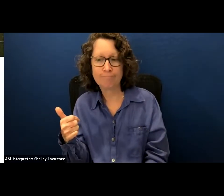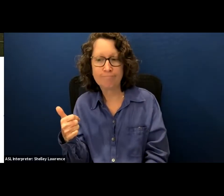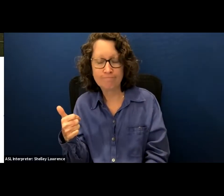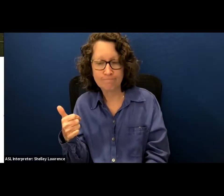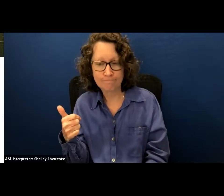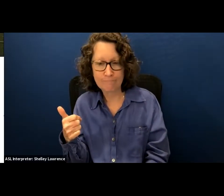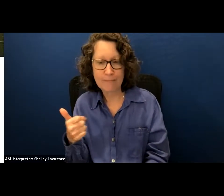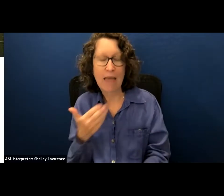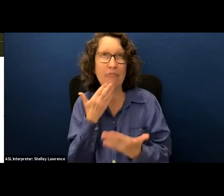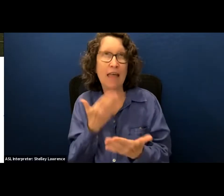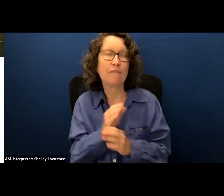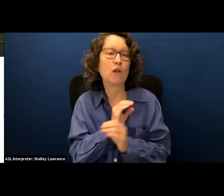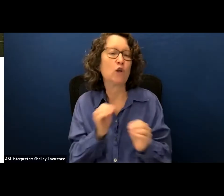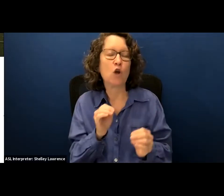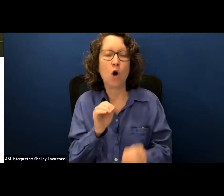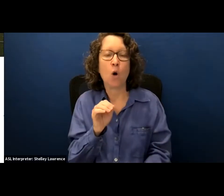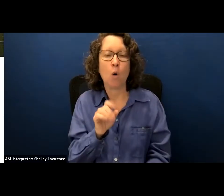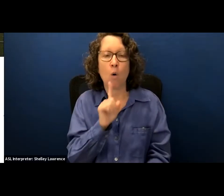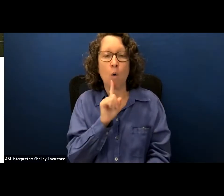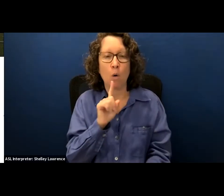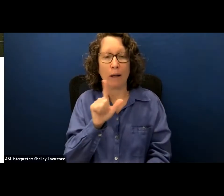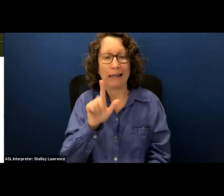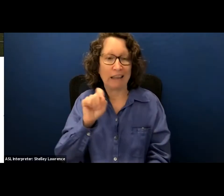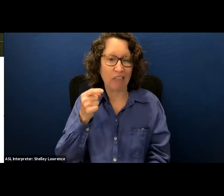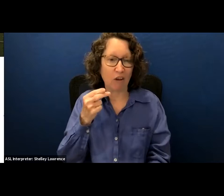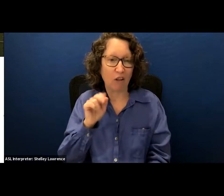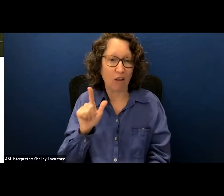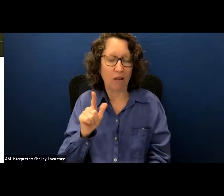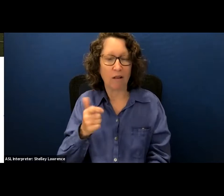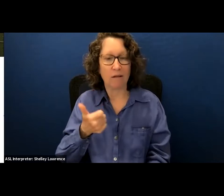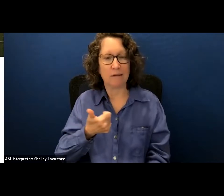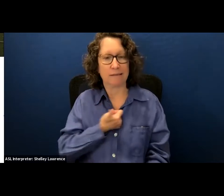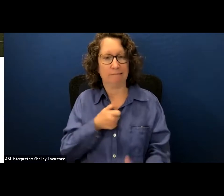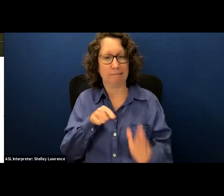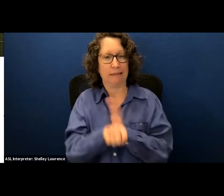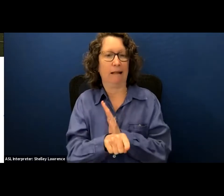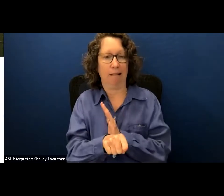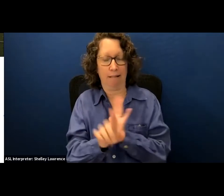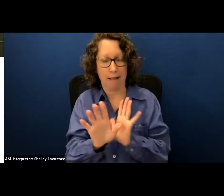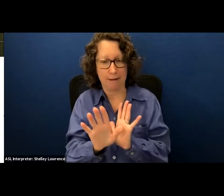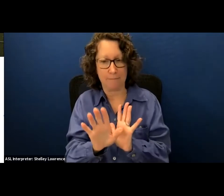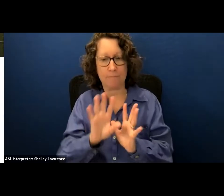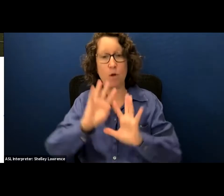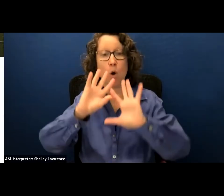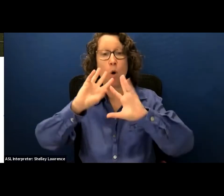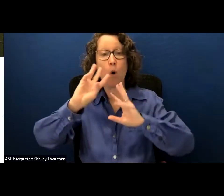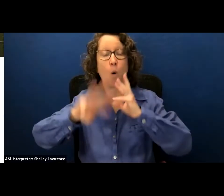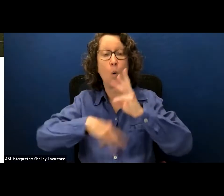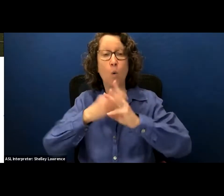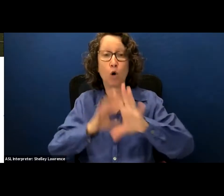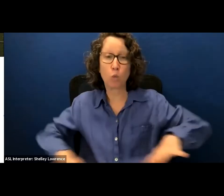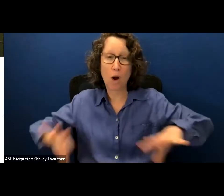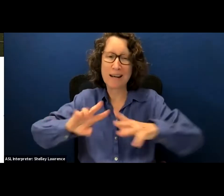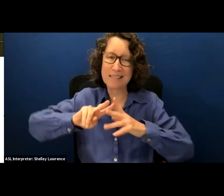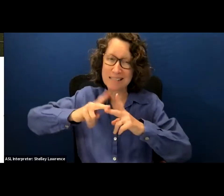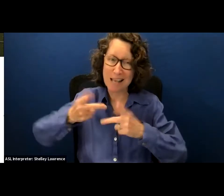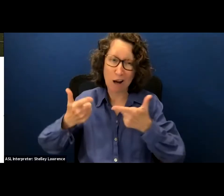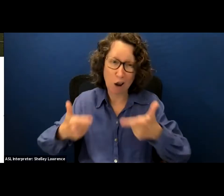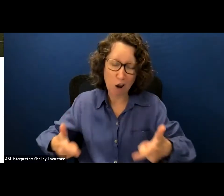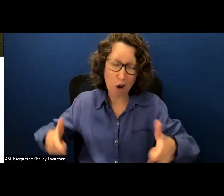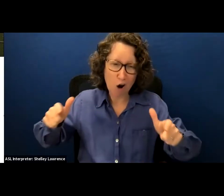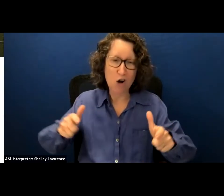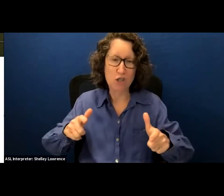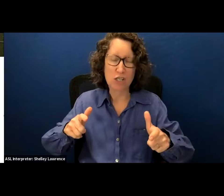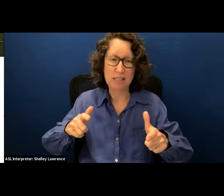and thankfully no lethal suicide attempts this year. Worldwide suicide is the second leading cause of death